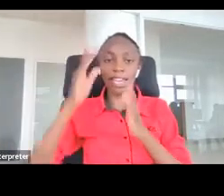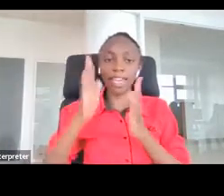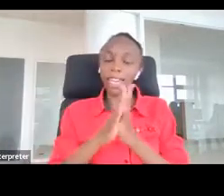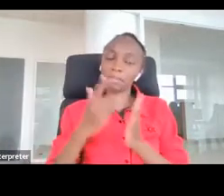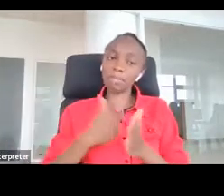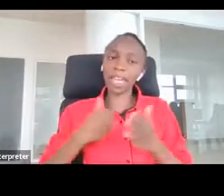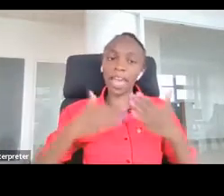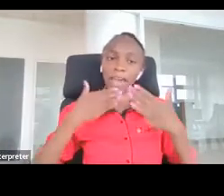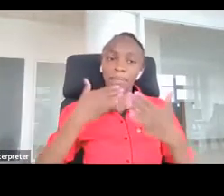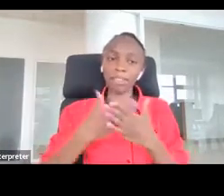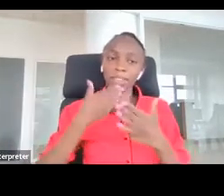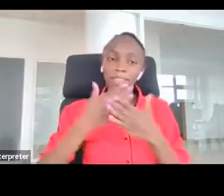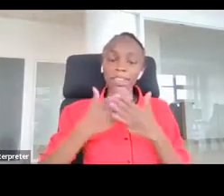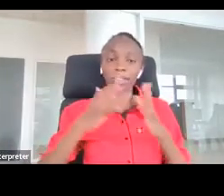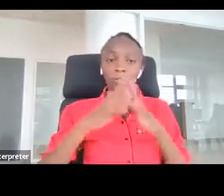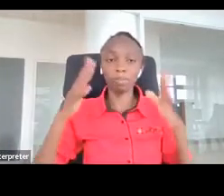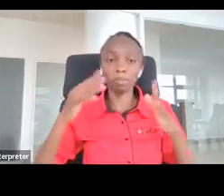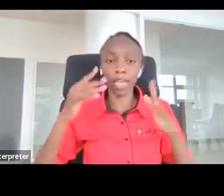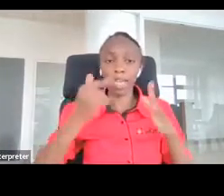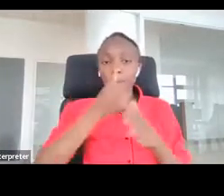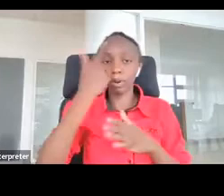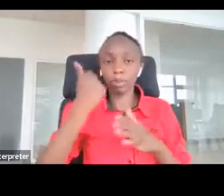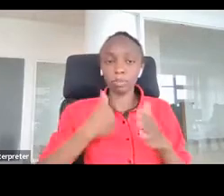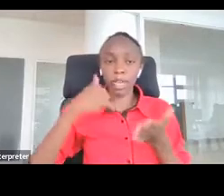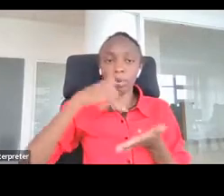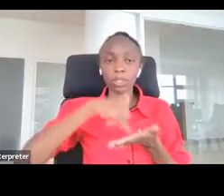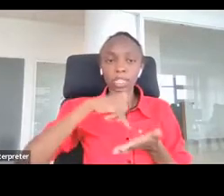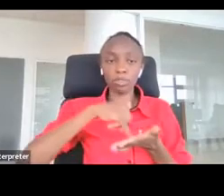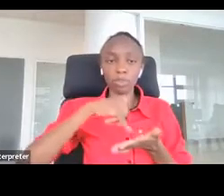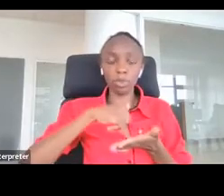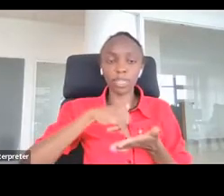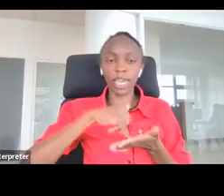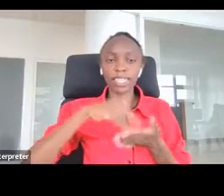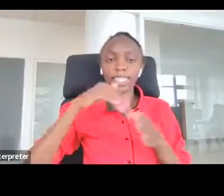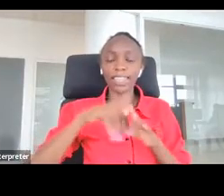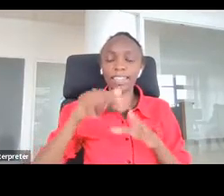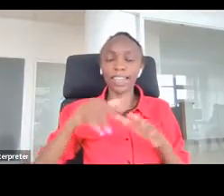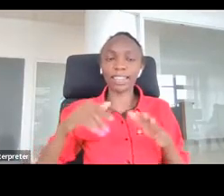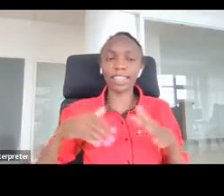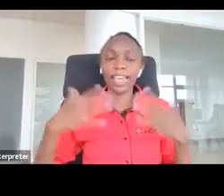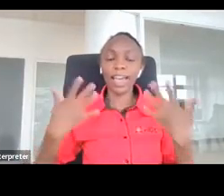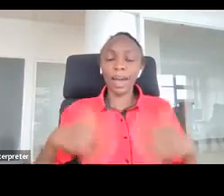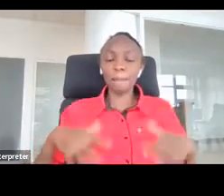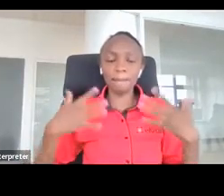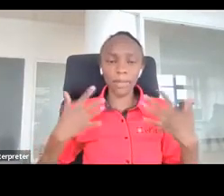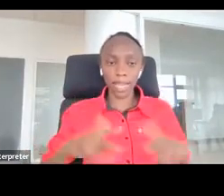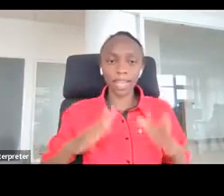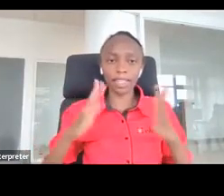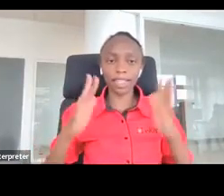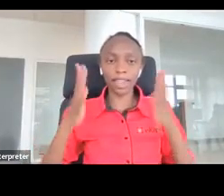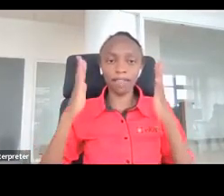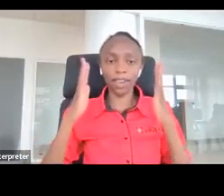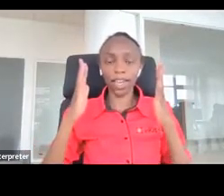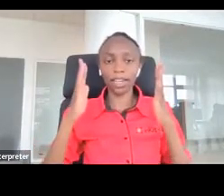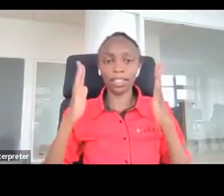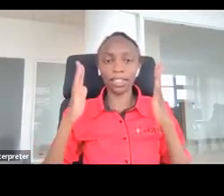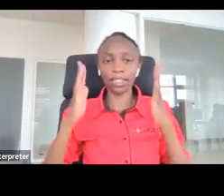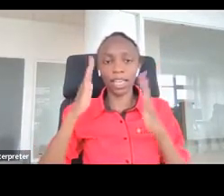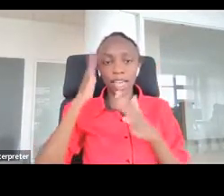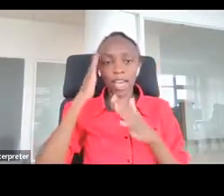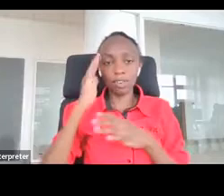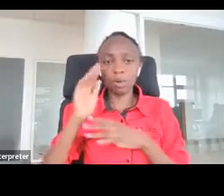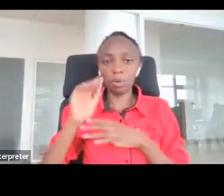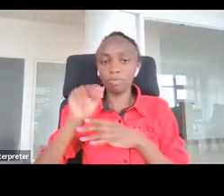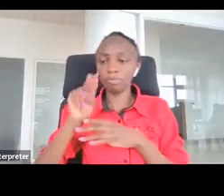personally too for being included in that amazing event. I know Lawrence Njagi was there and